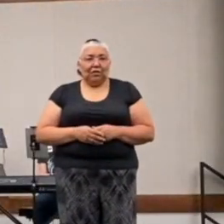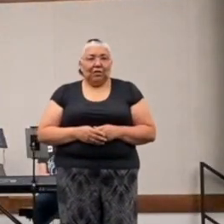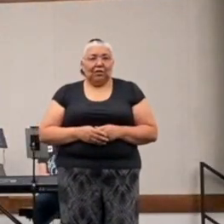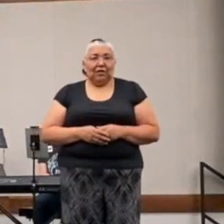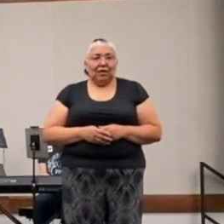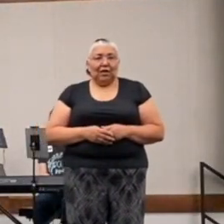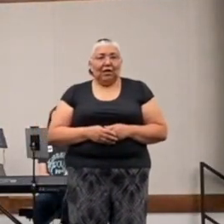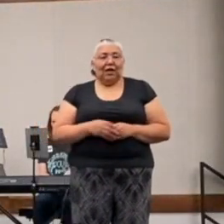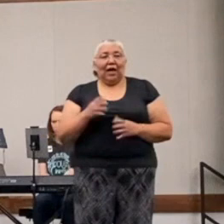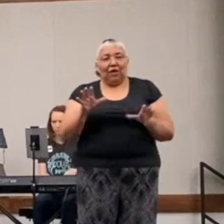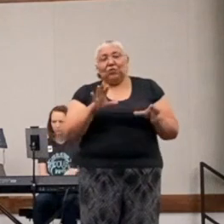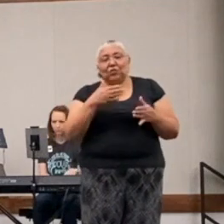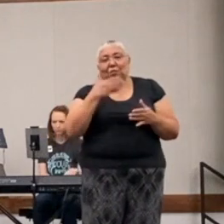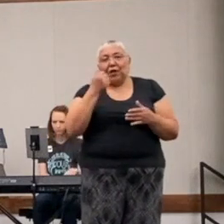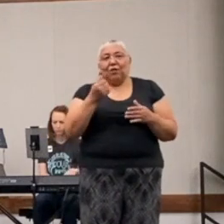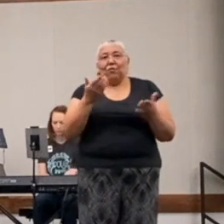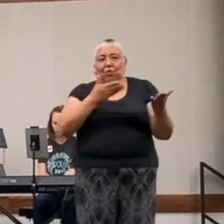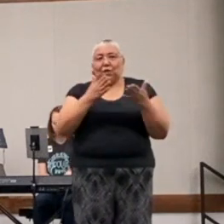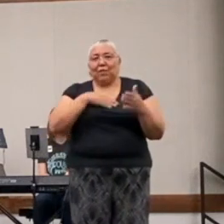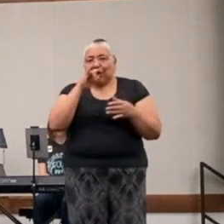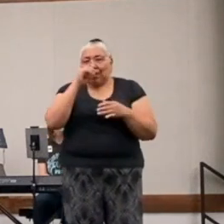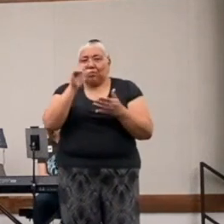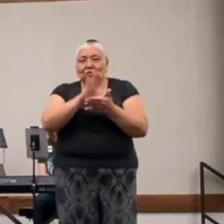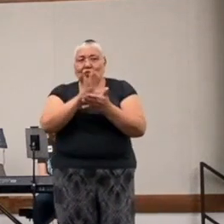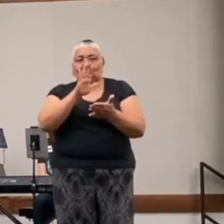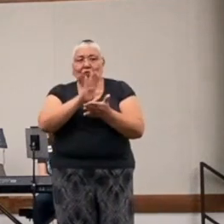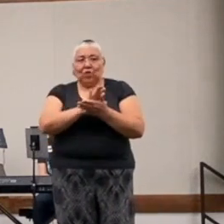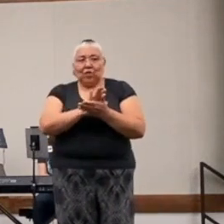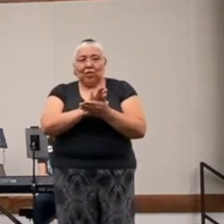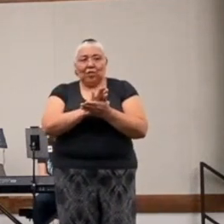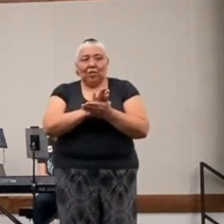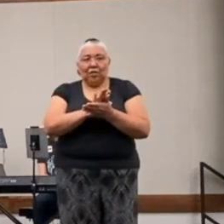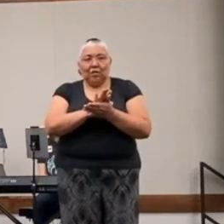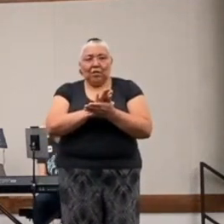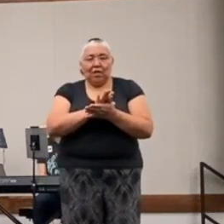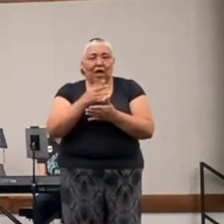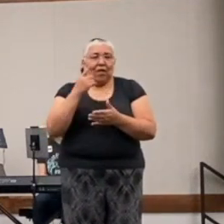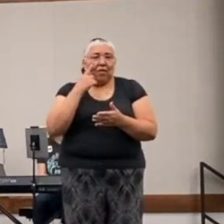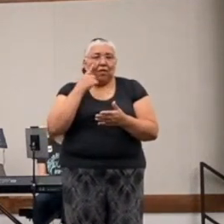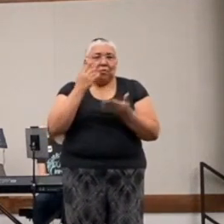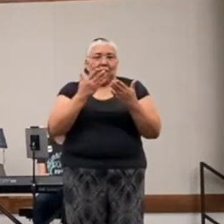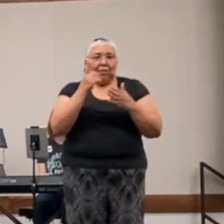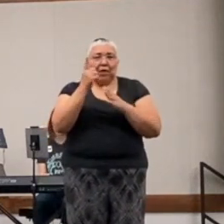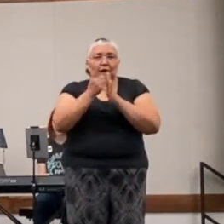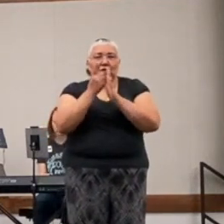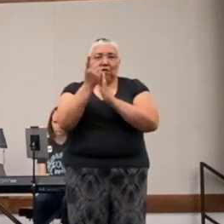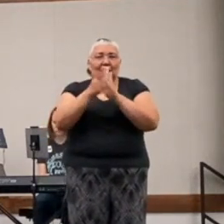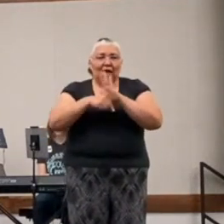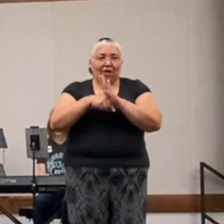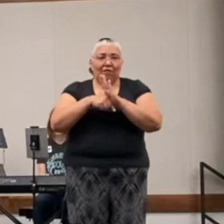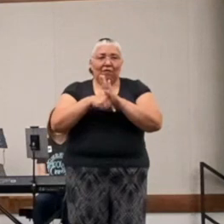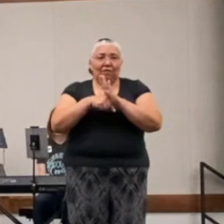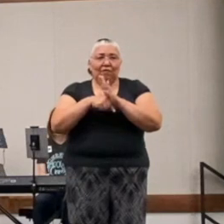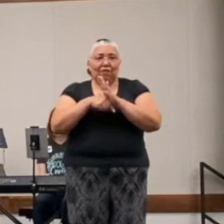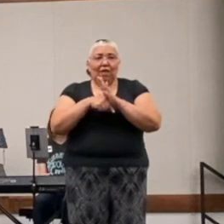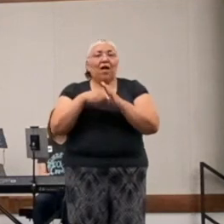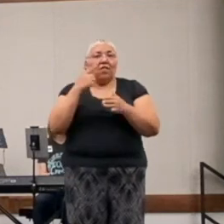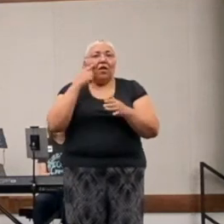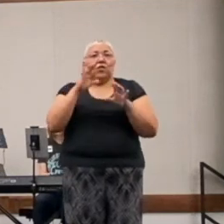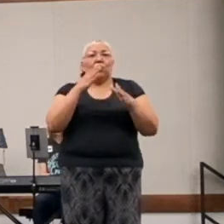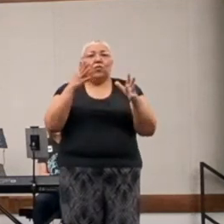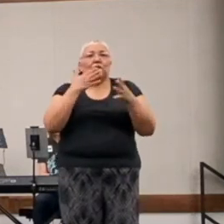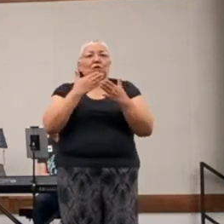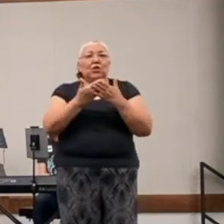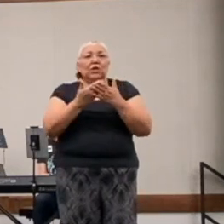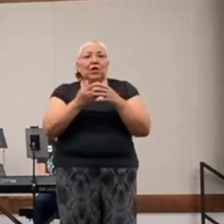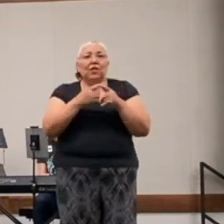I was doing good. I was taking my kids to school. And I thought I was maybe an hour and a half into it. I thought I was doing really good. And